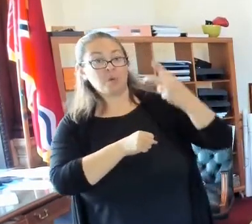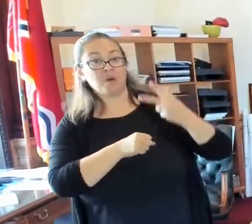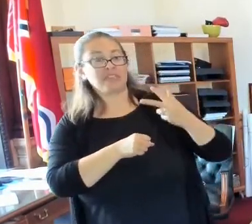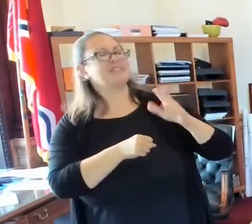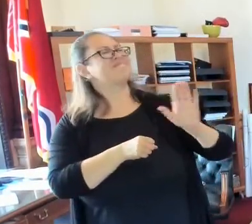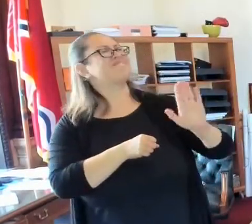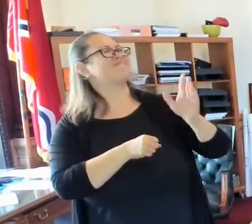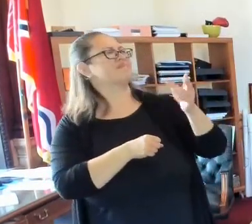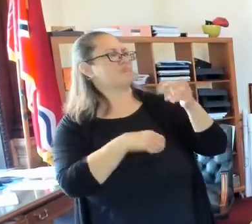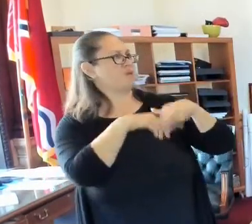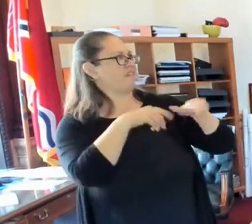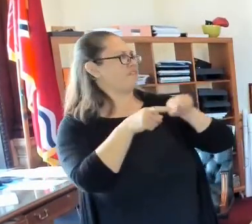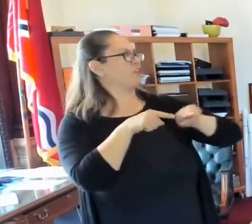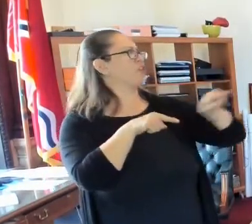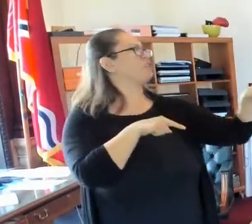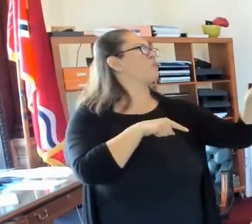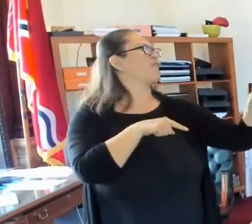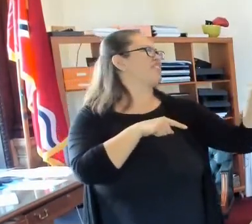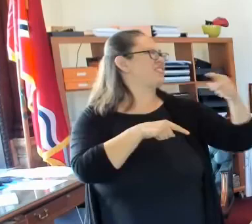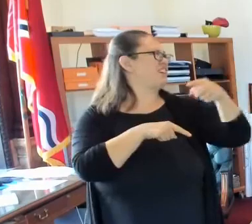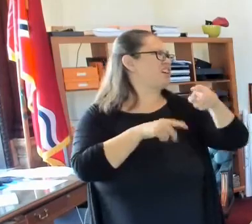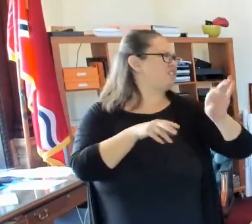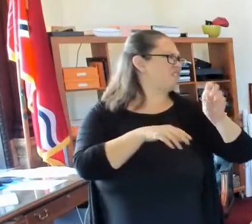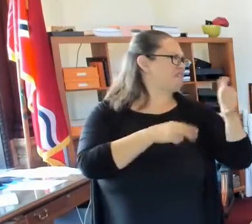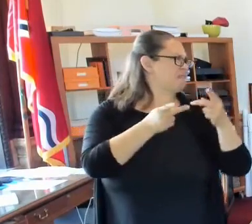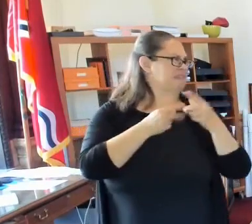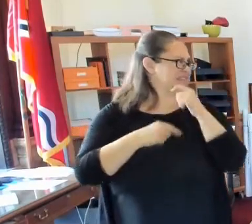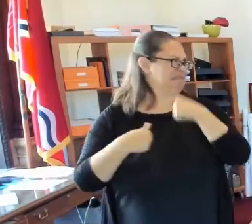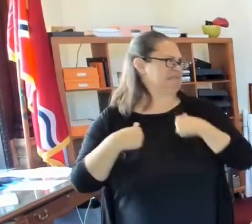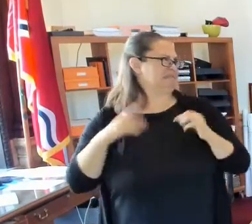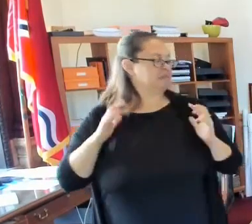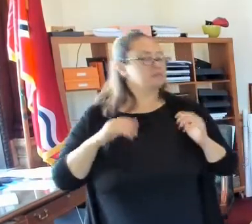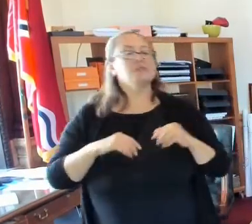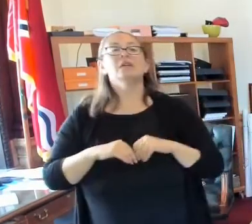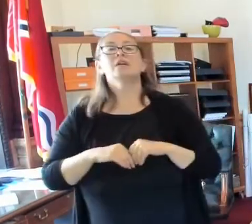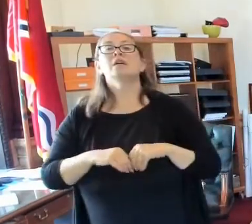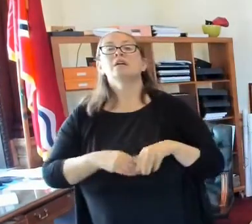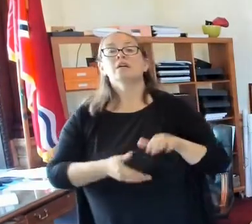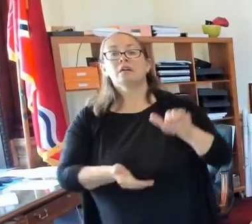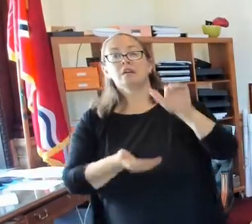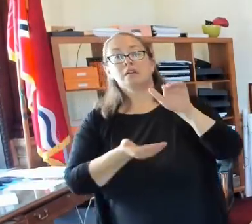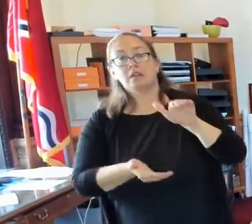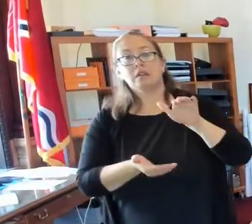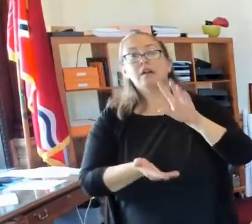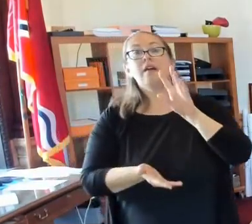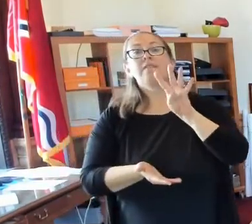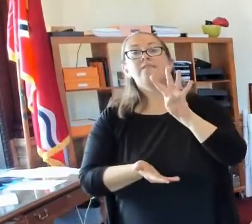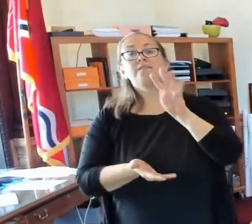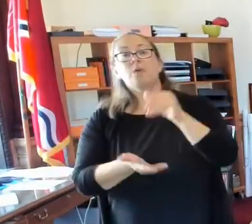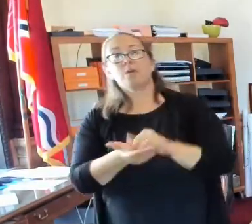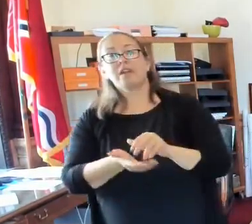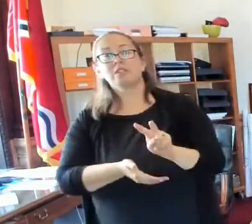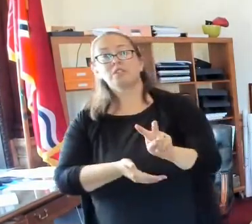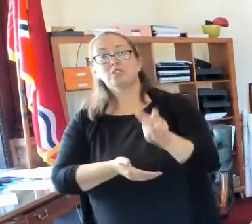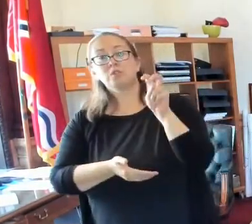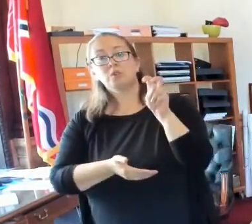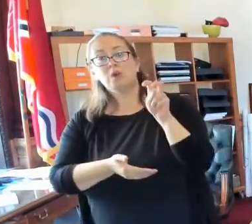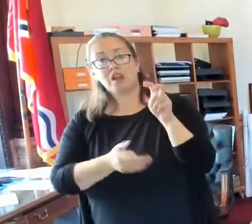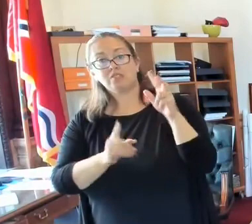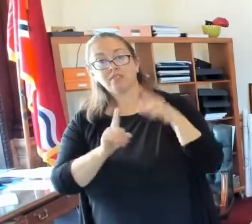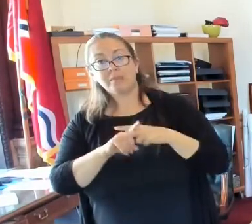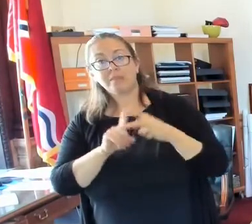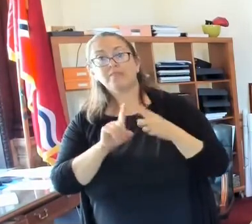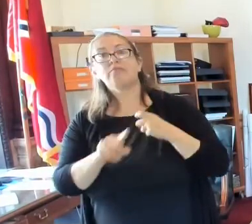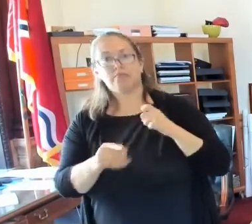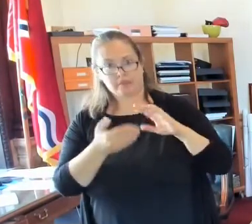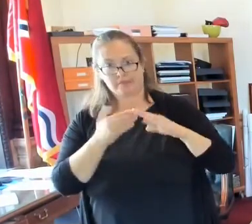them. But we still have about 4,200 applications that are from the city, and provided all